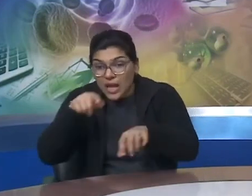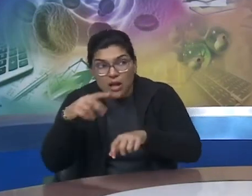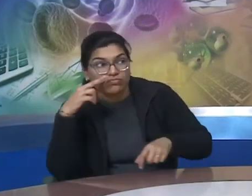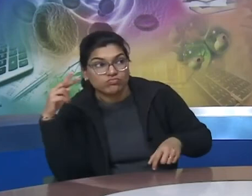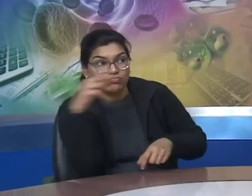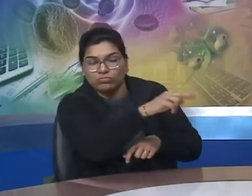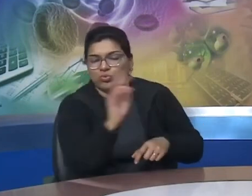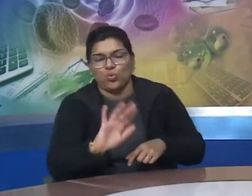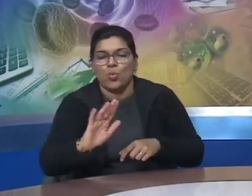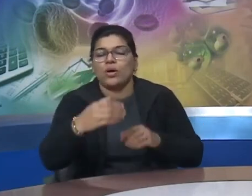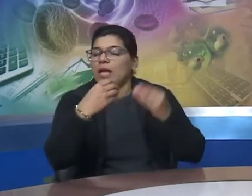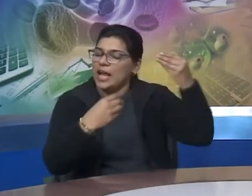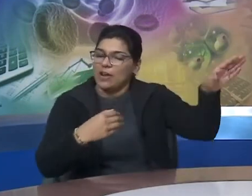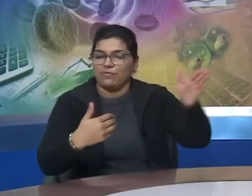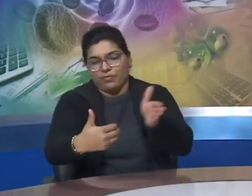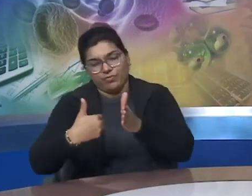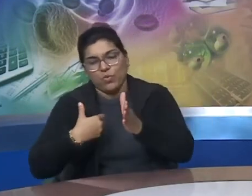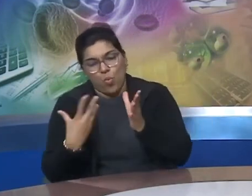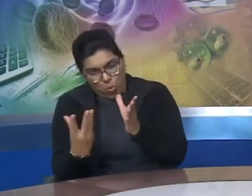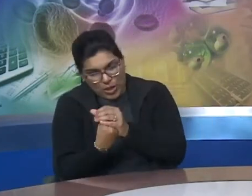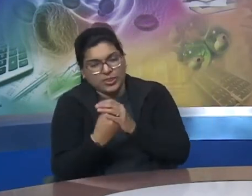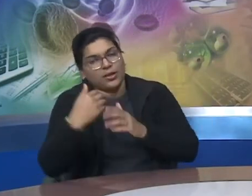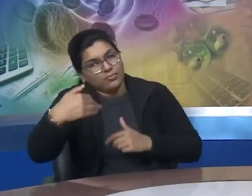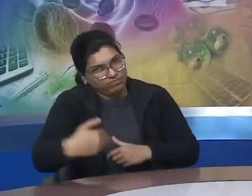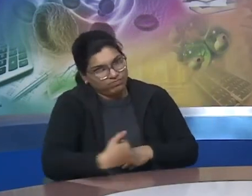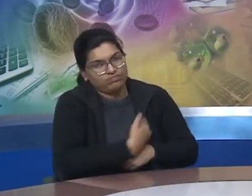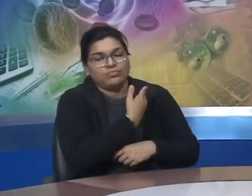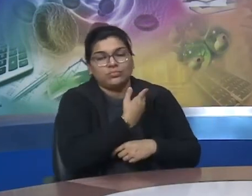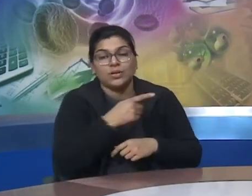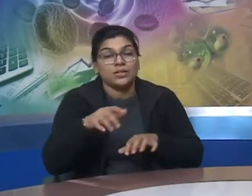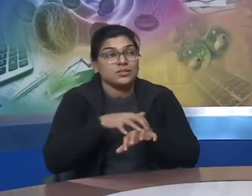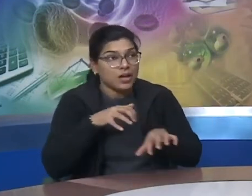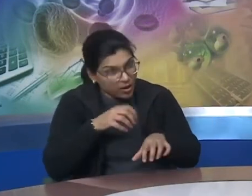Let's come and go with me.